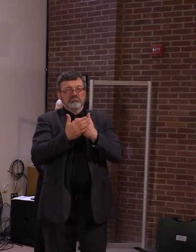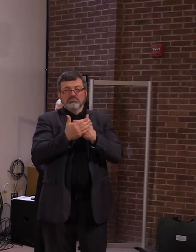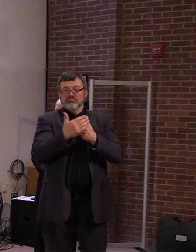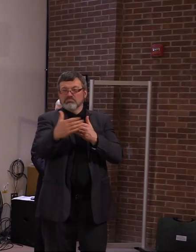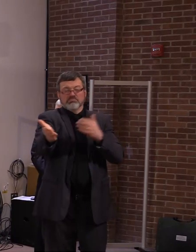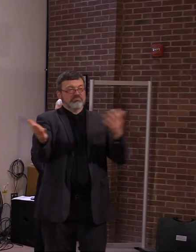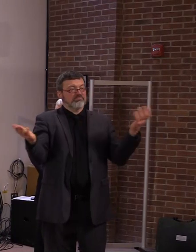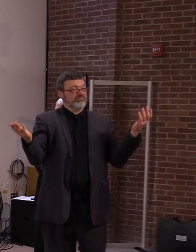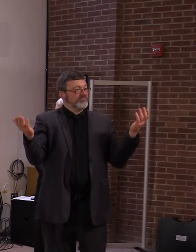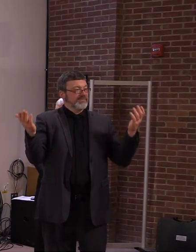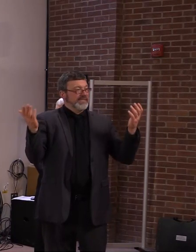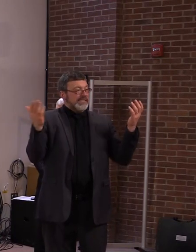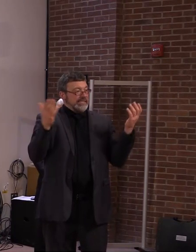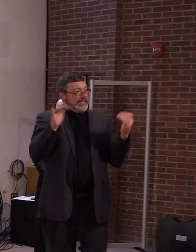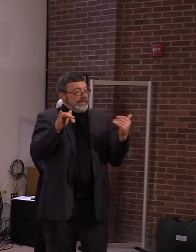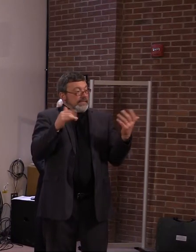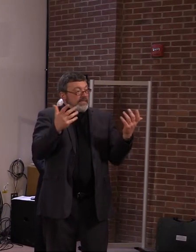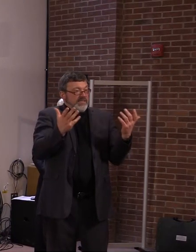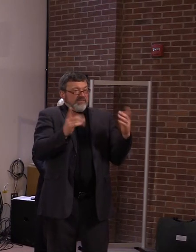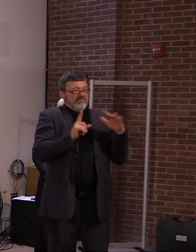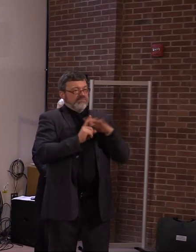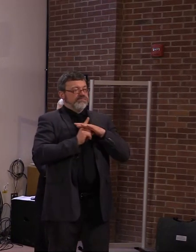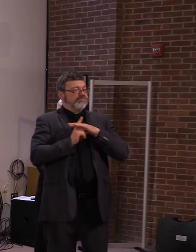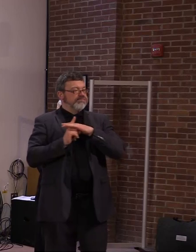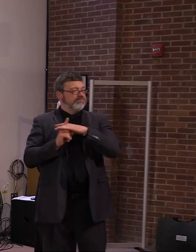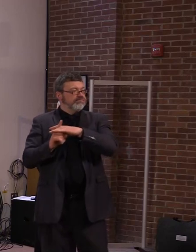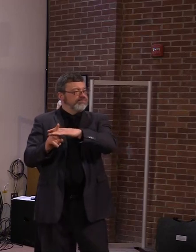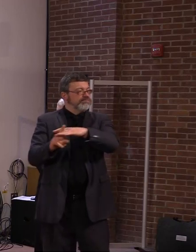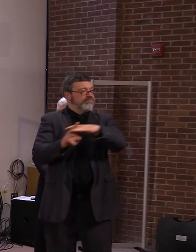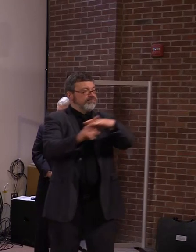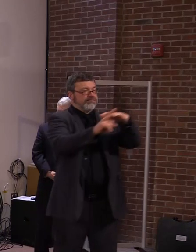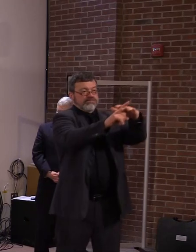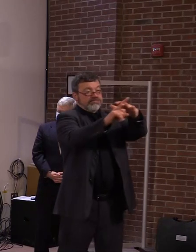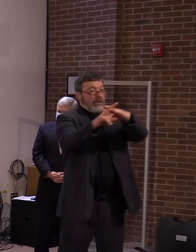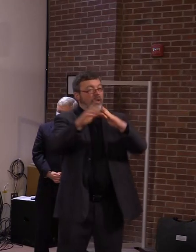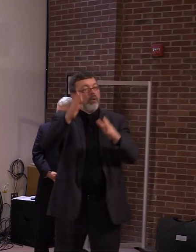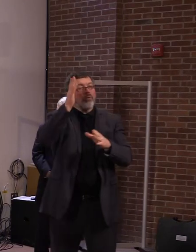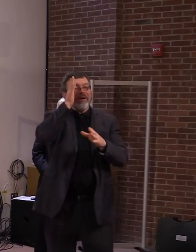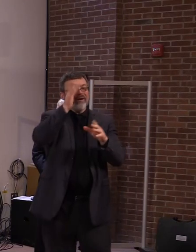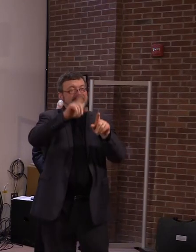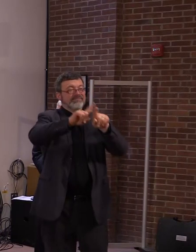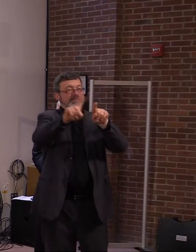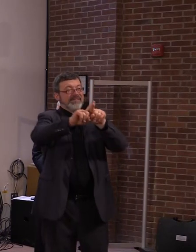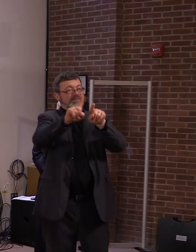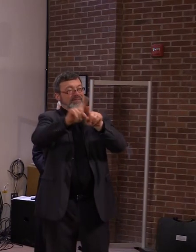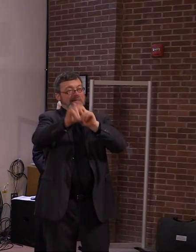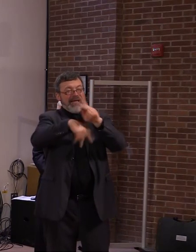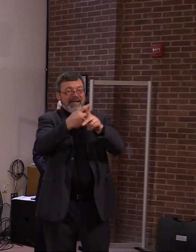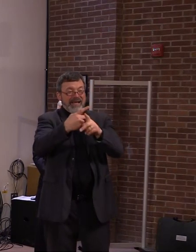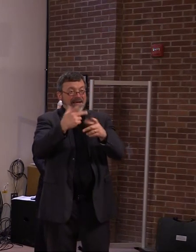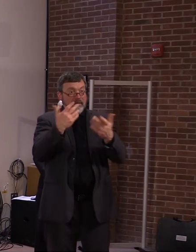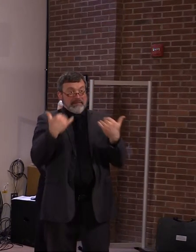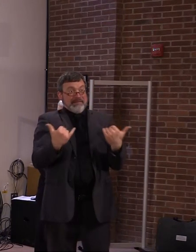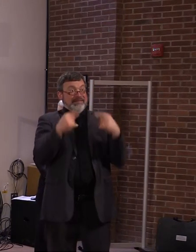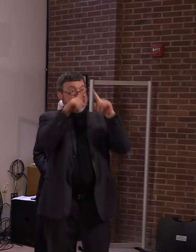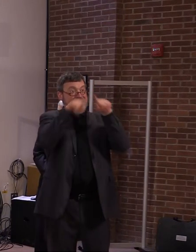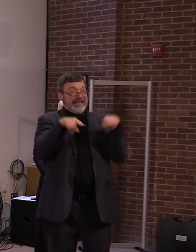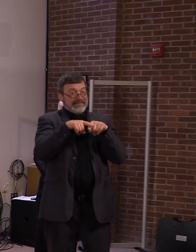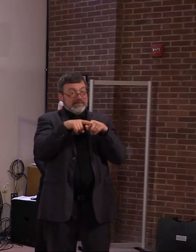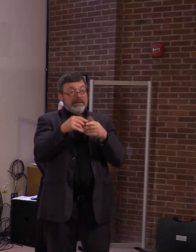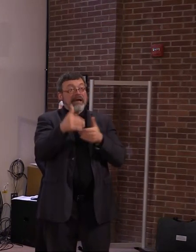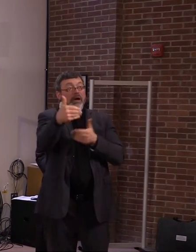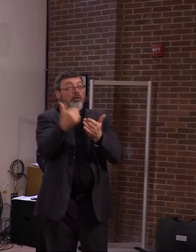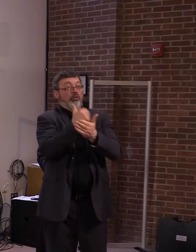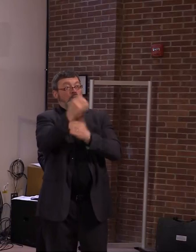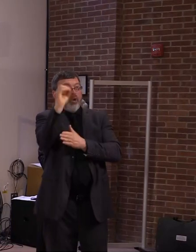future. We'll see positive cases along the way, but we are going to, it's going to be just much more commonplace,